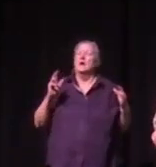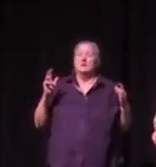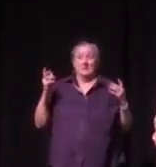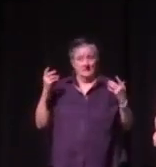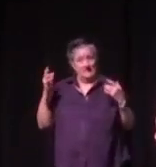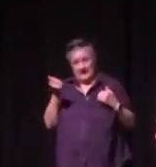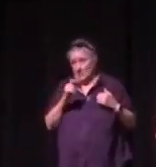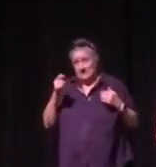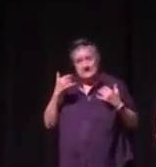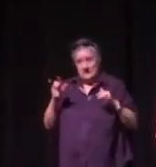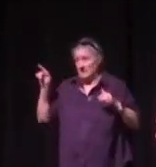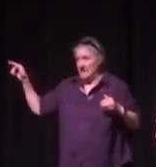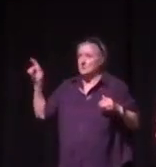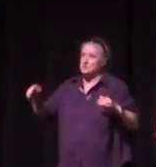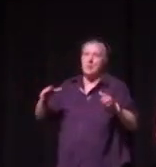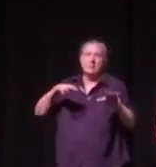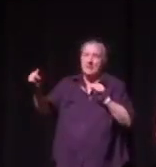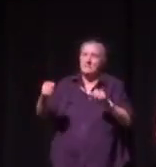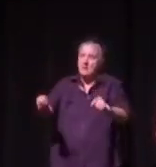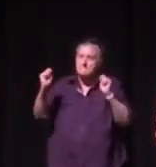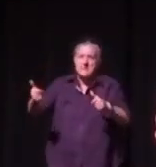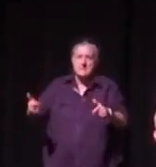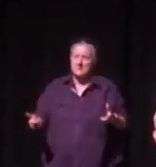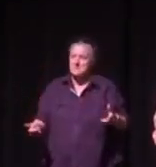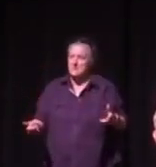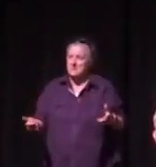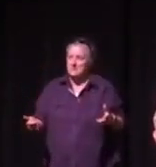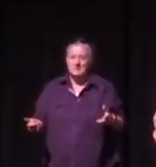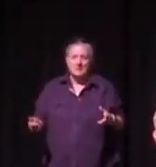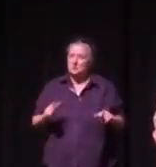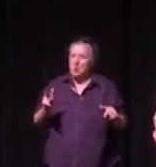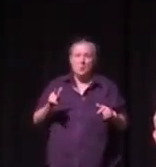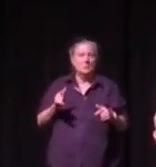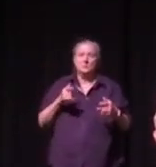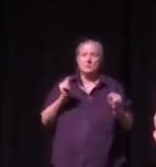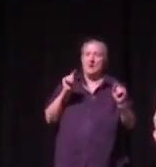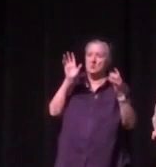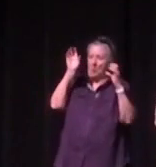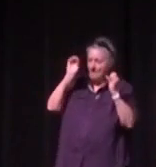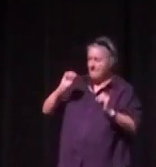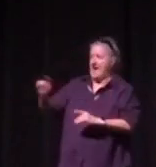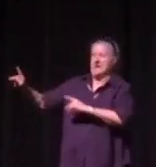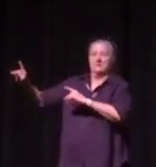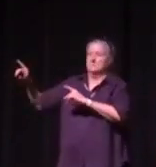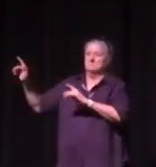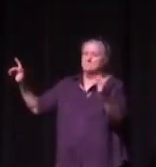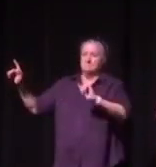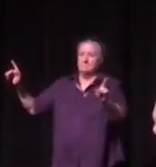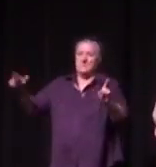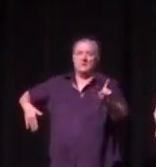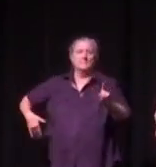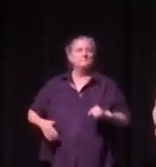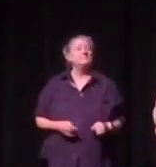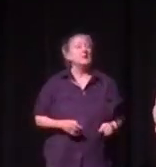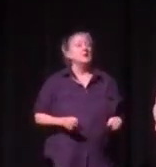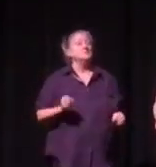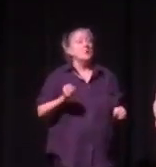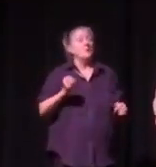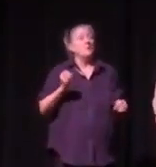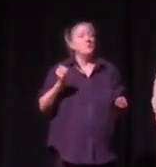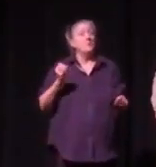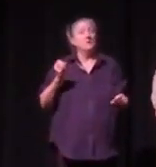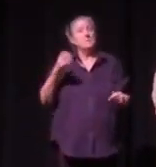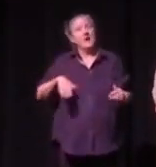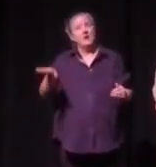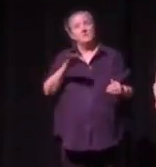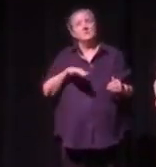is still in that area, they should leave it immediately, and no one should attempt to get into that area. There are